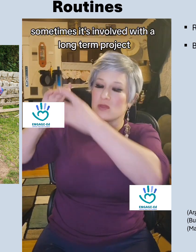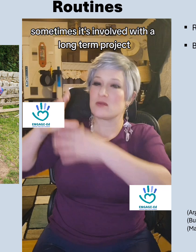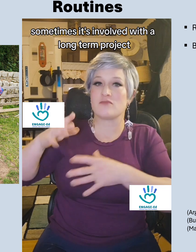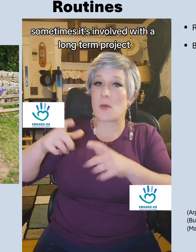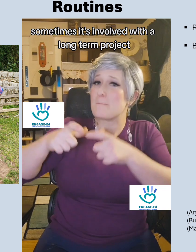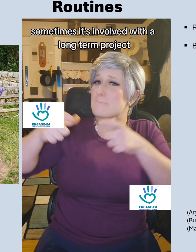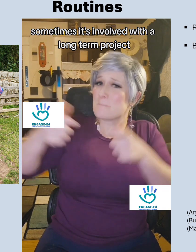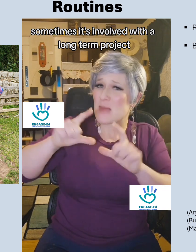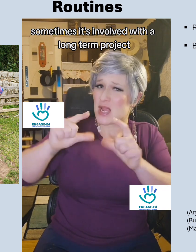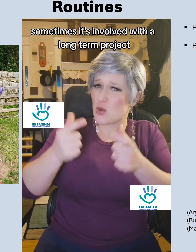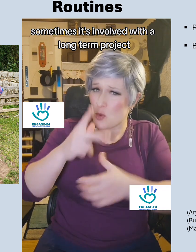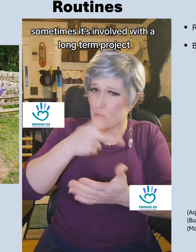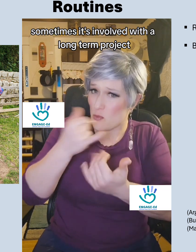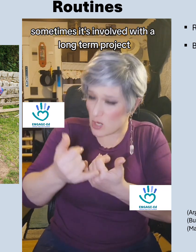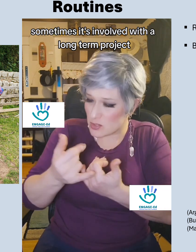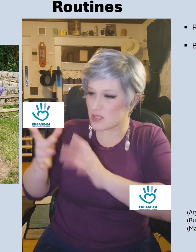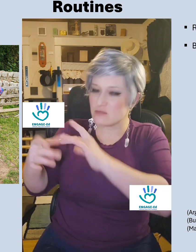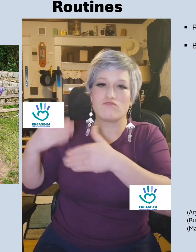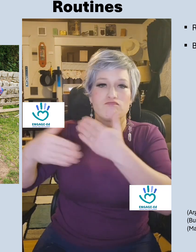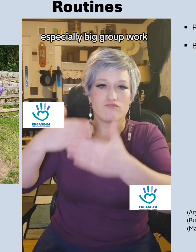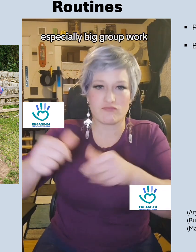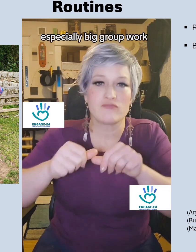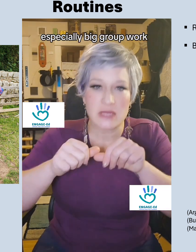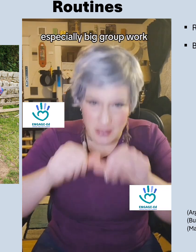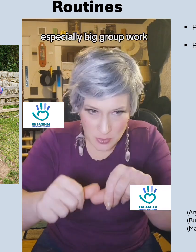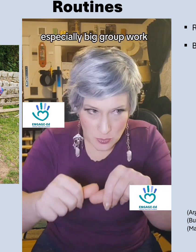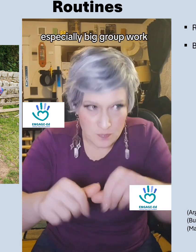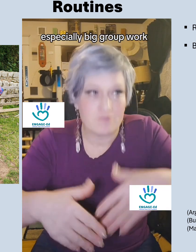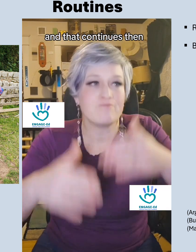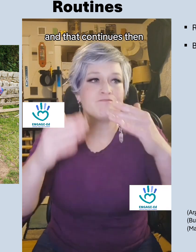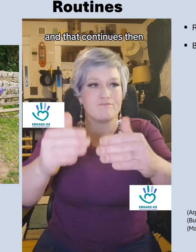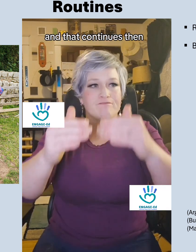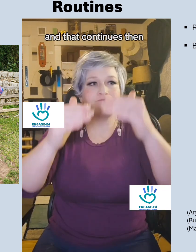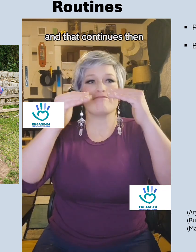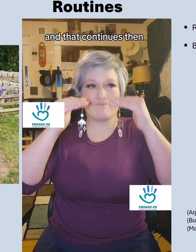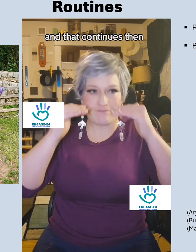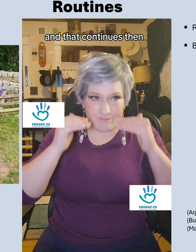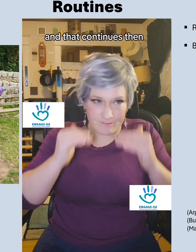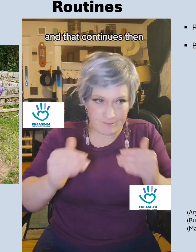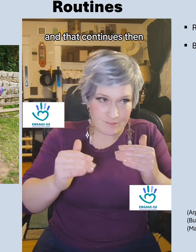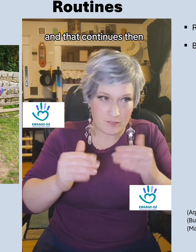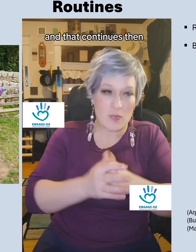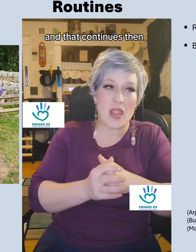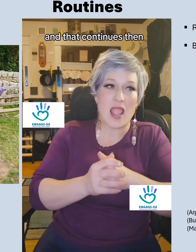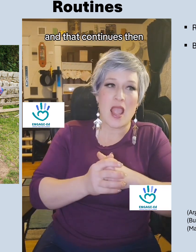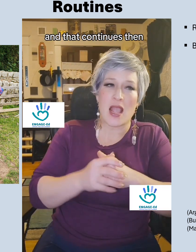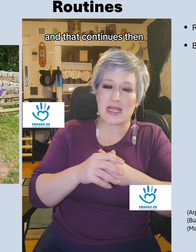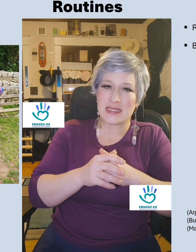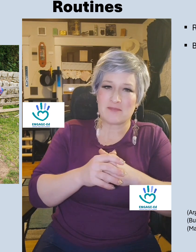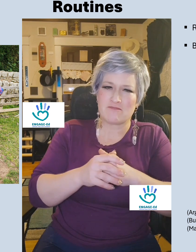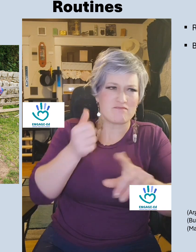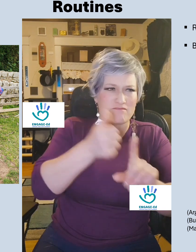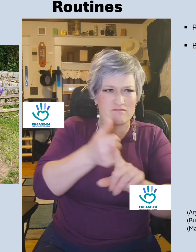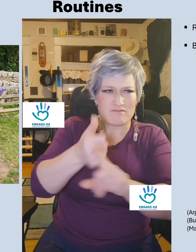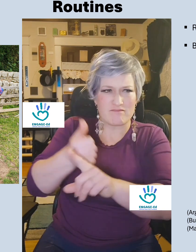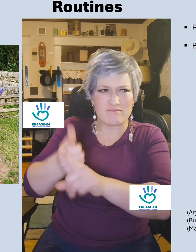it's involved with a long-term project, especially big group work, and that continues. Then